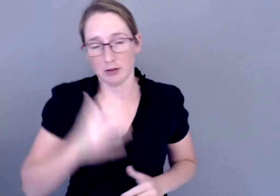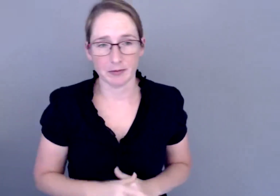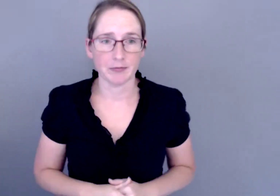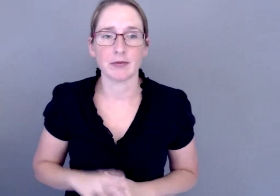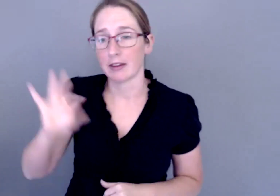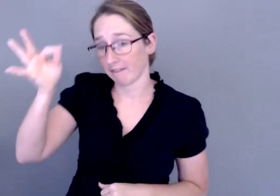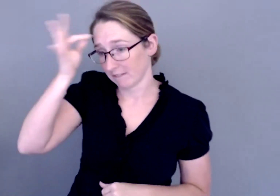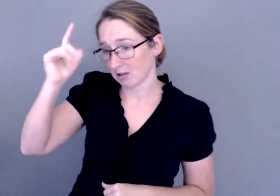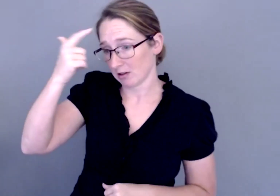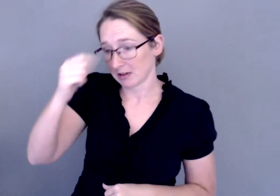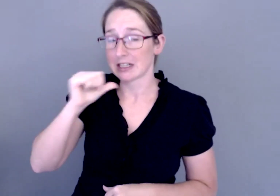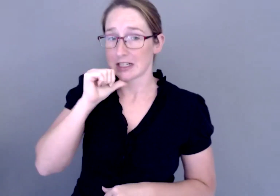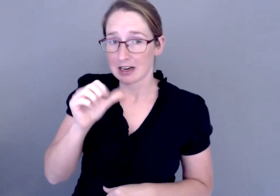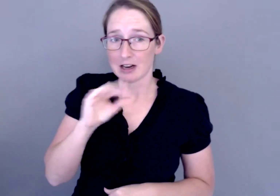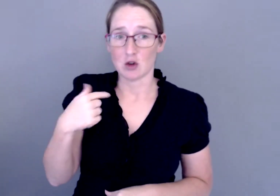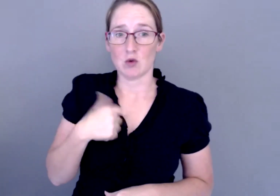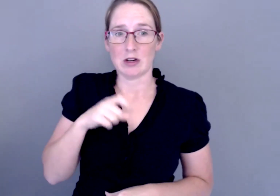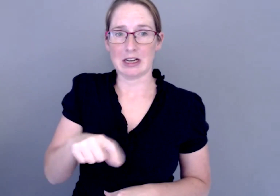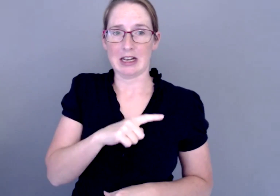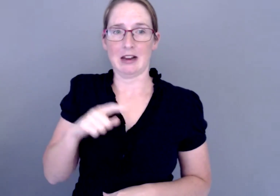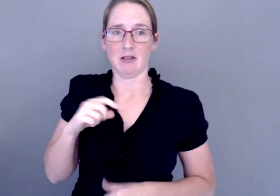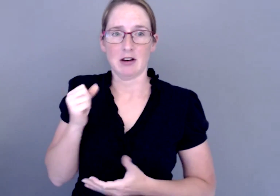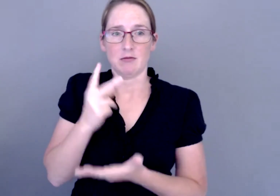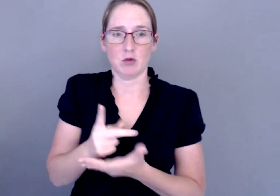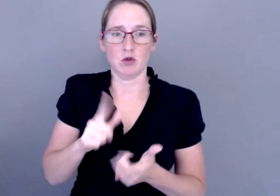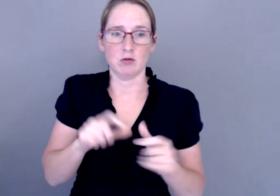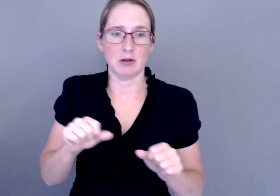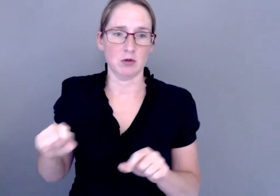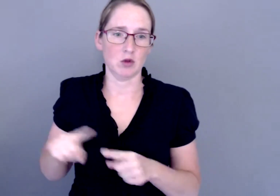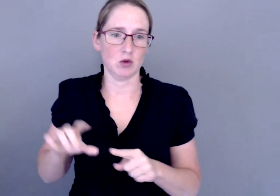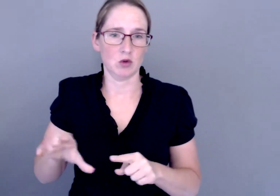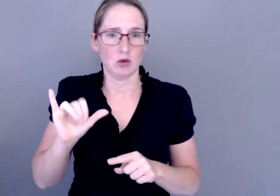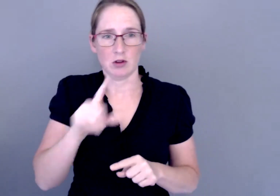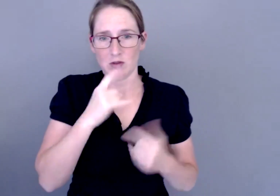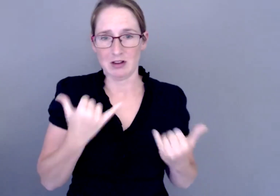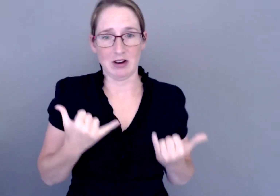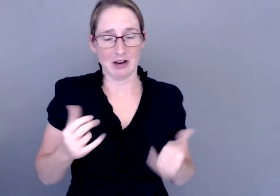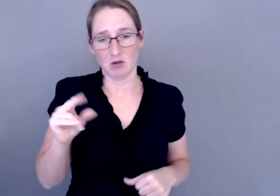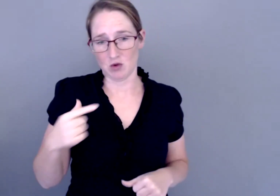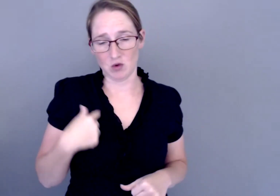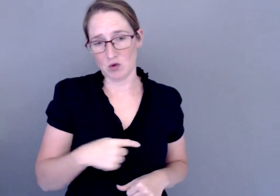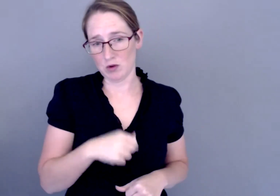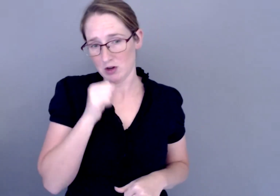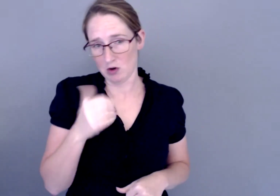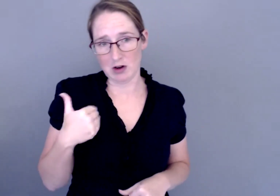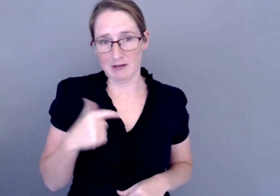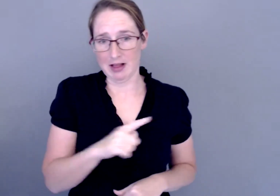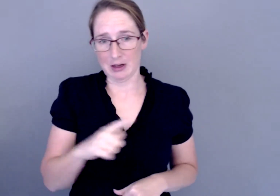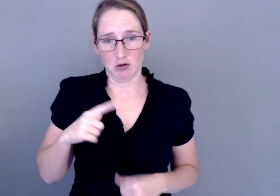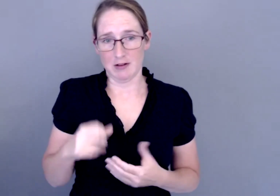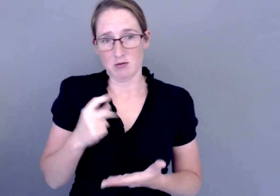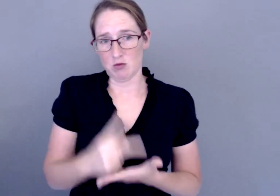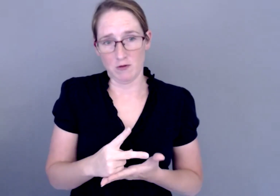federal government is not, and we would need legislative approval to be able to do that. So at this stage, we do not have legislative